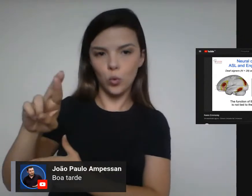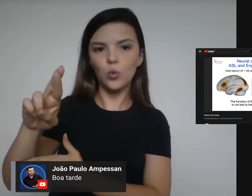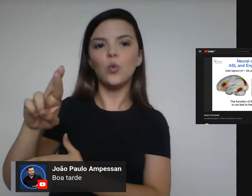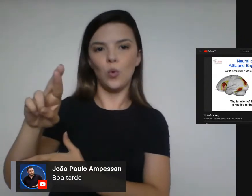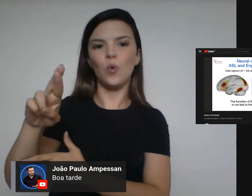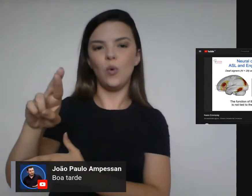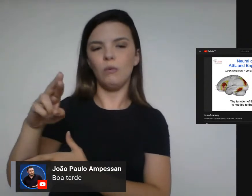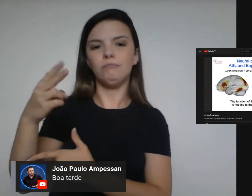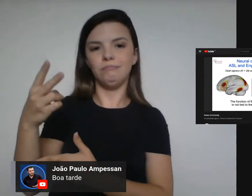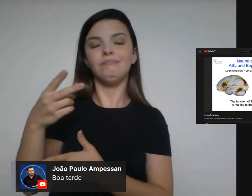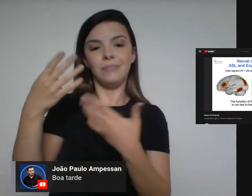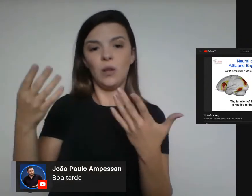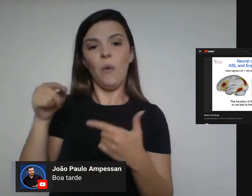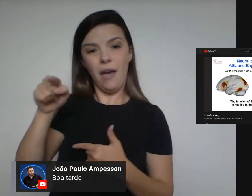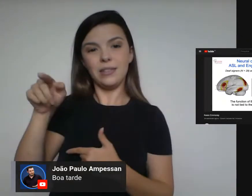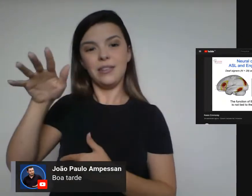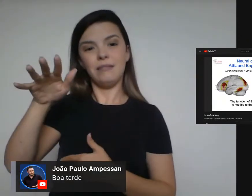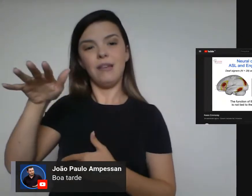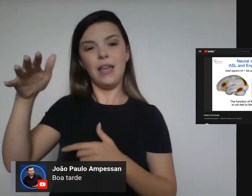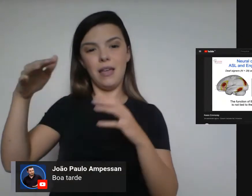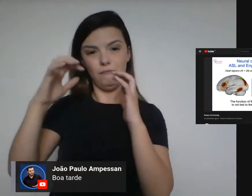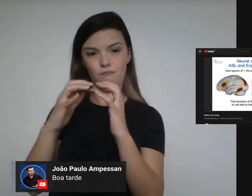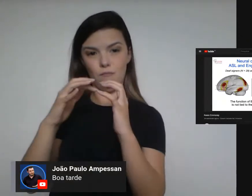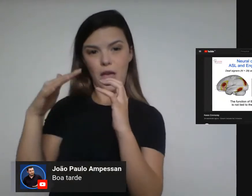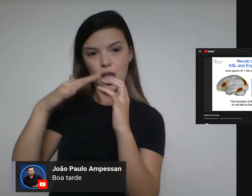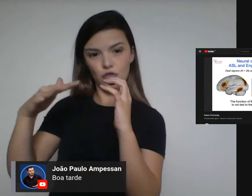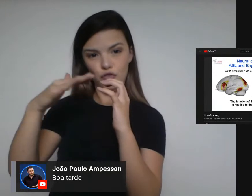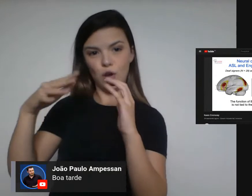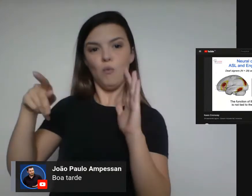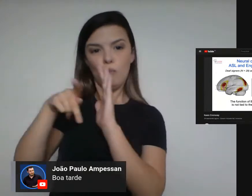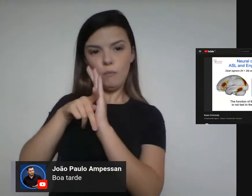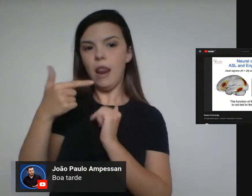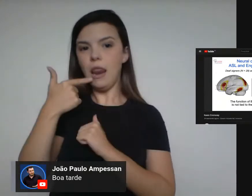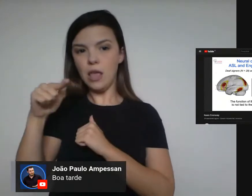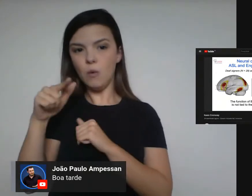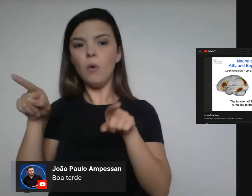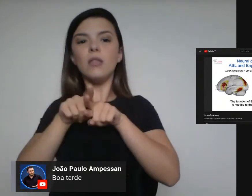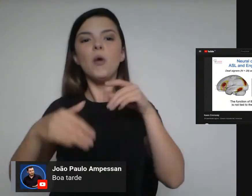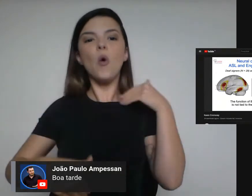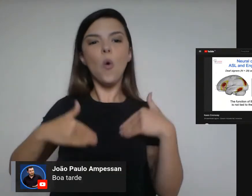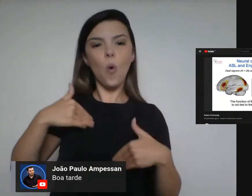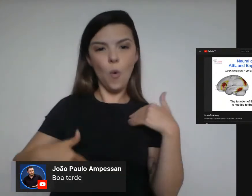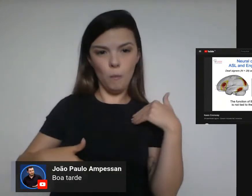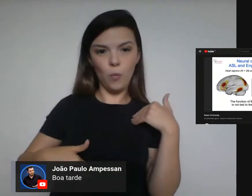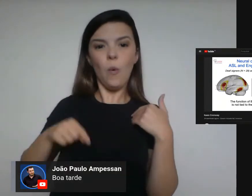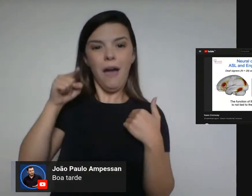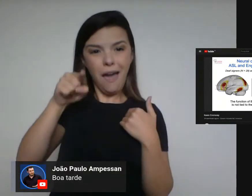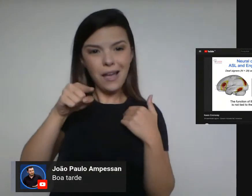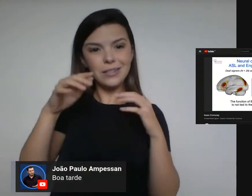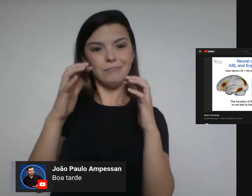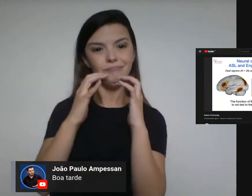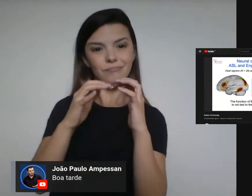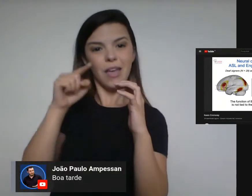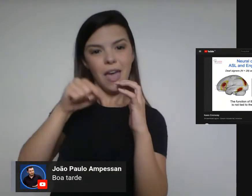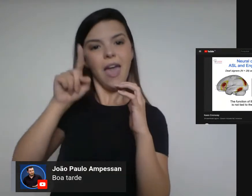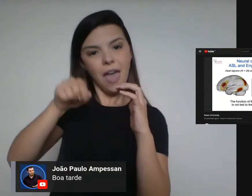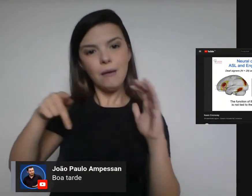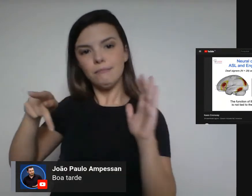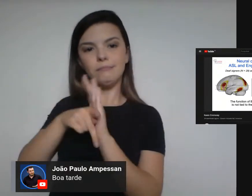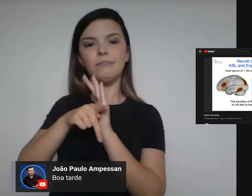lexical production for a visual manual language. So this is not a speech area, it's really a language area.